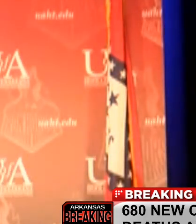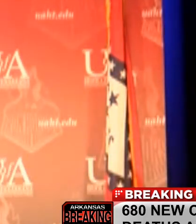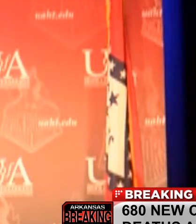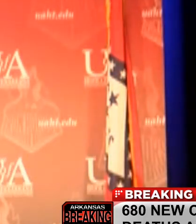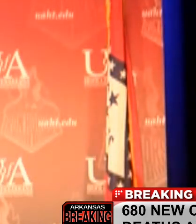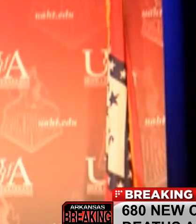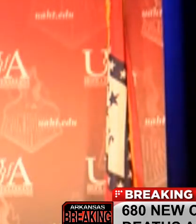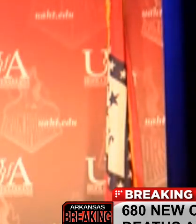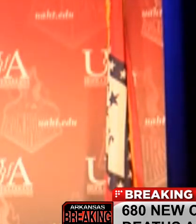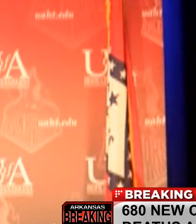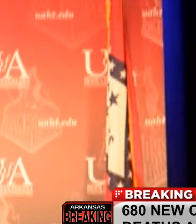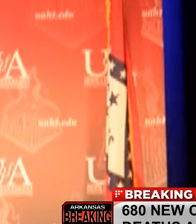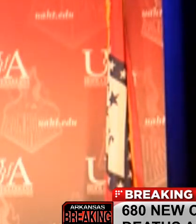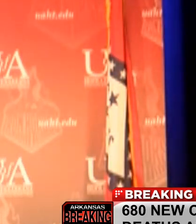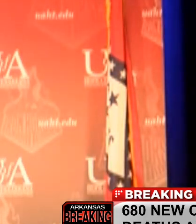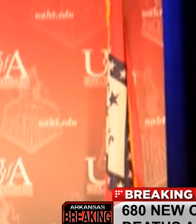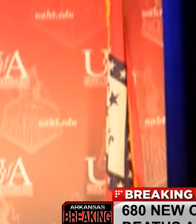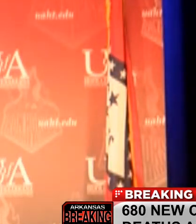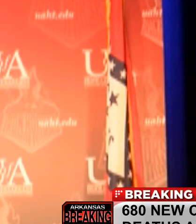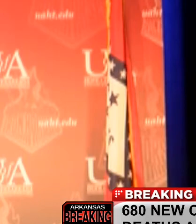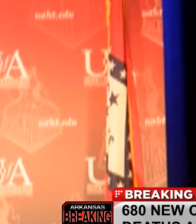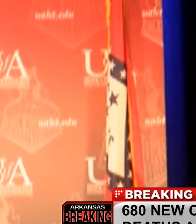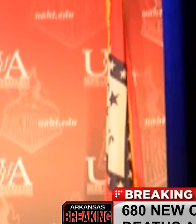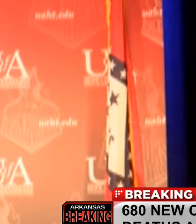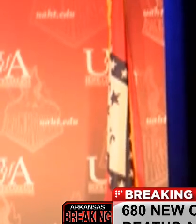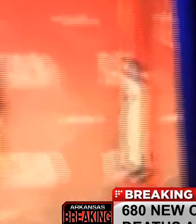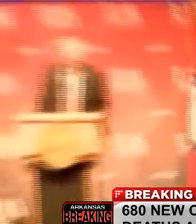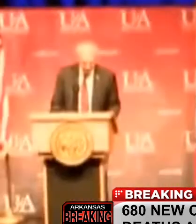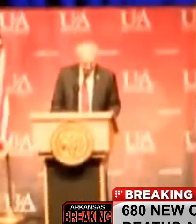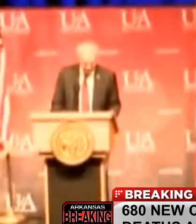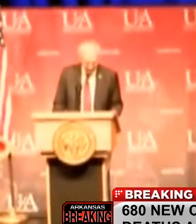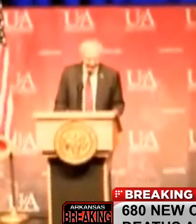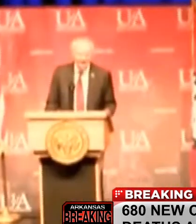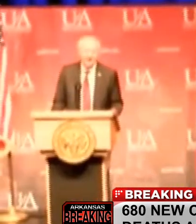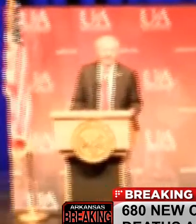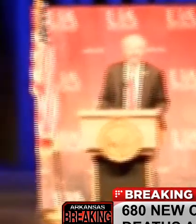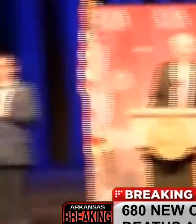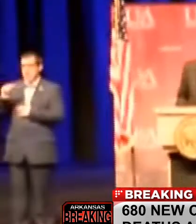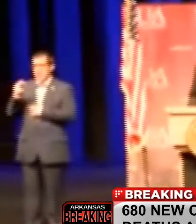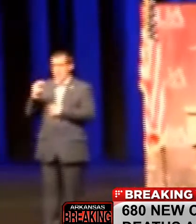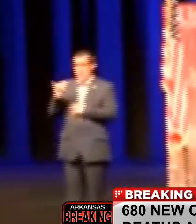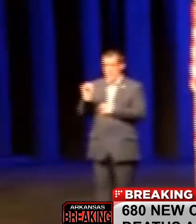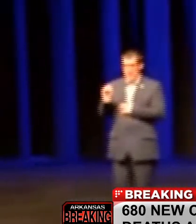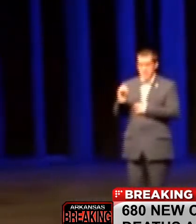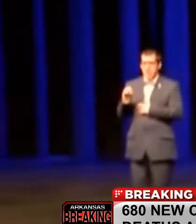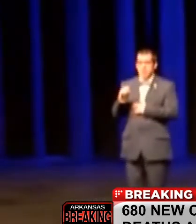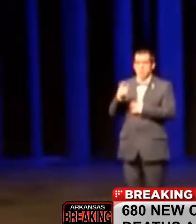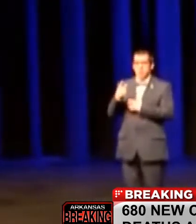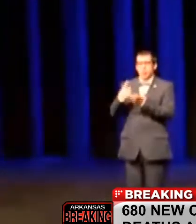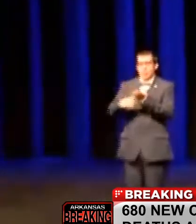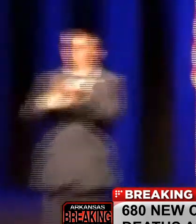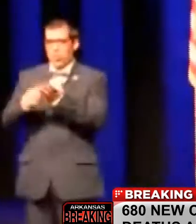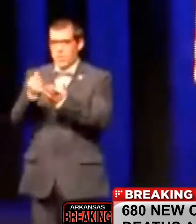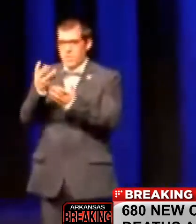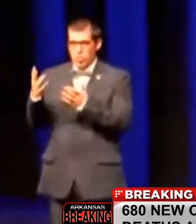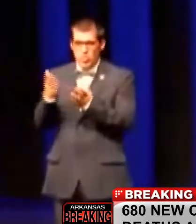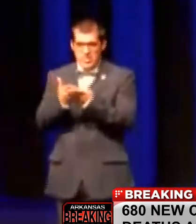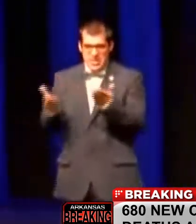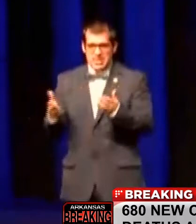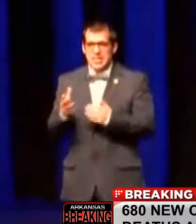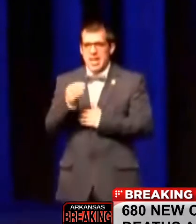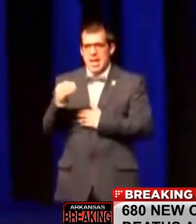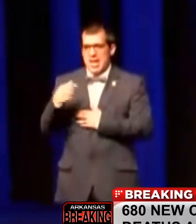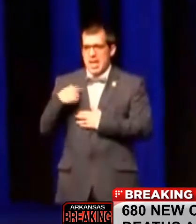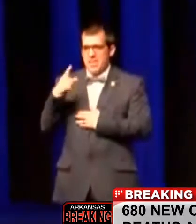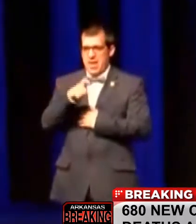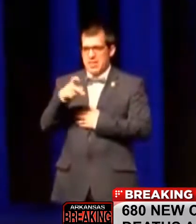those slides. With that, I want to turn it over to Dr. Dillahay to cover a few items. And I've asked